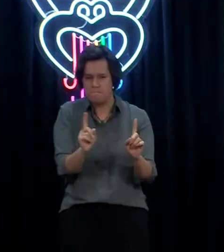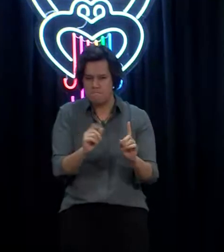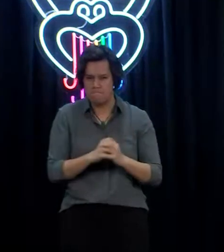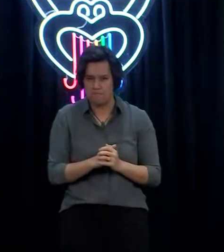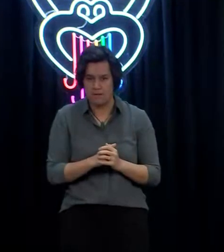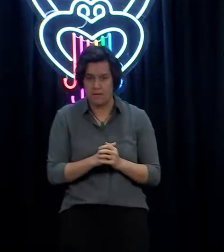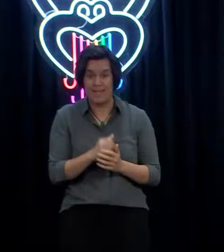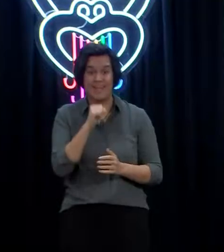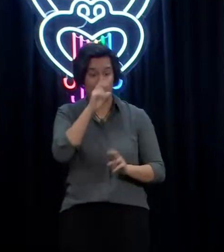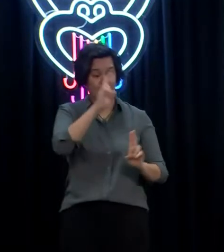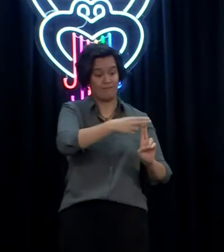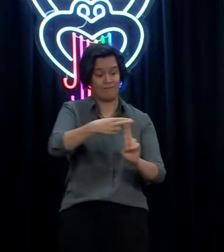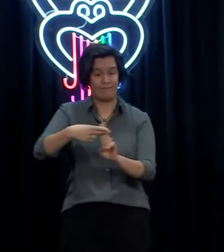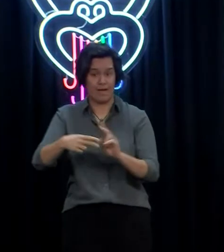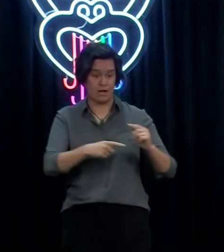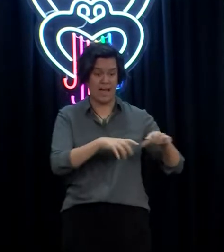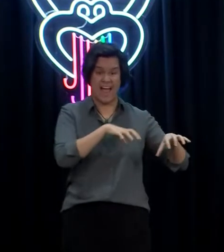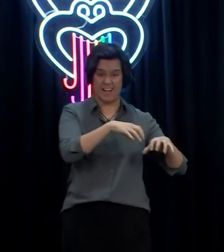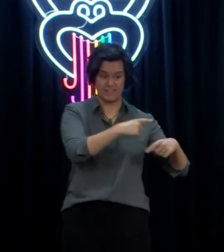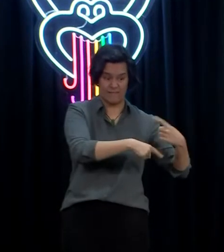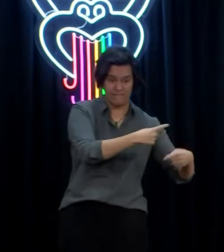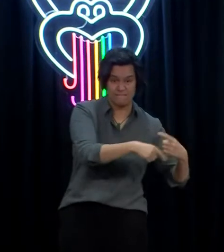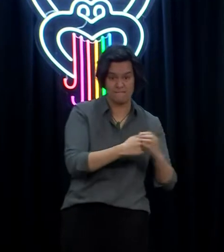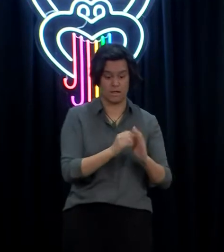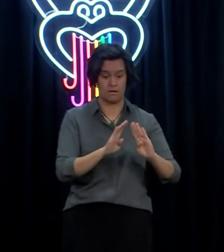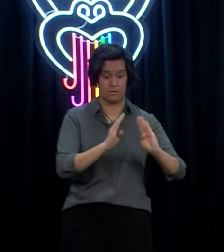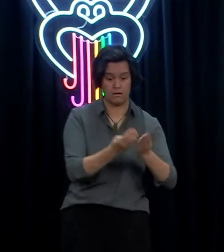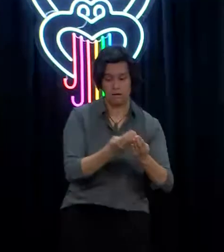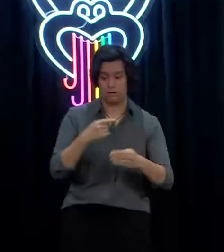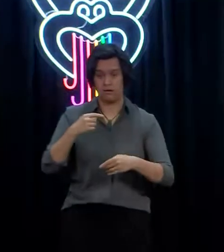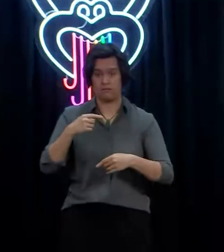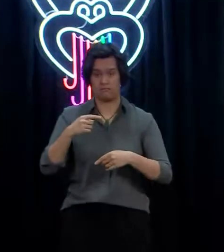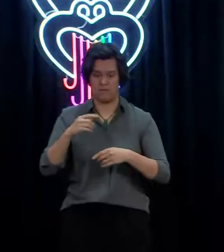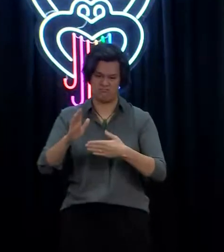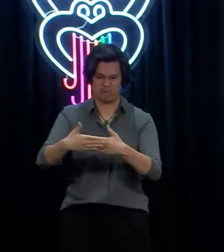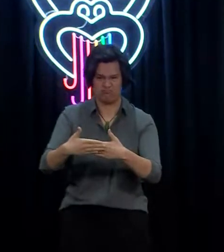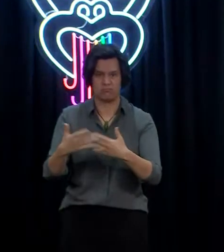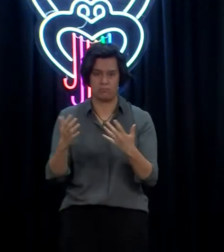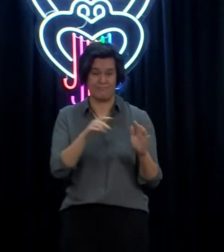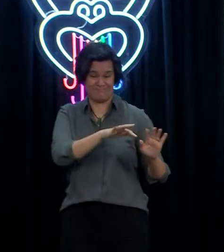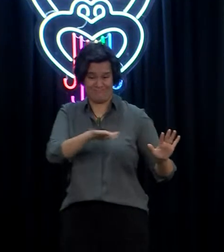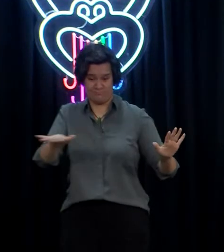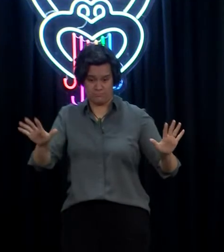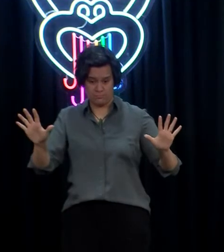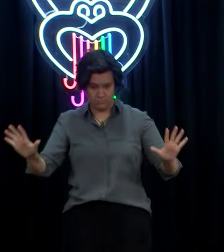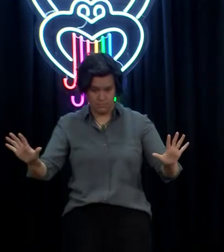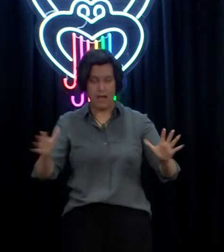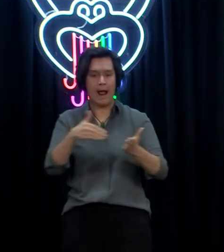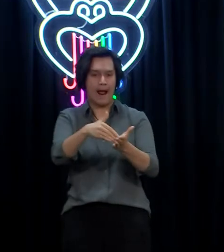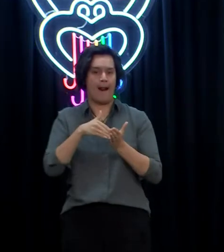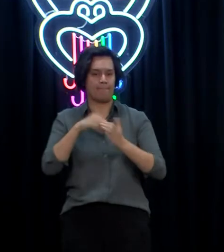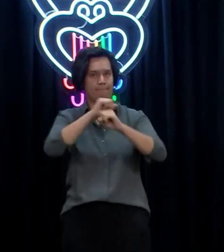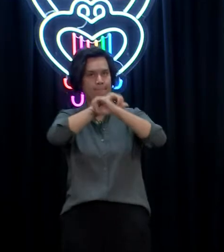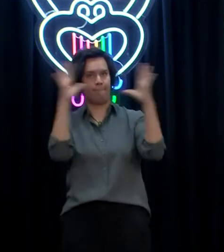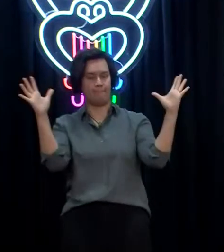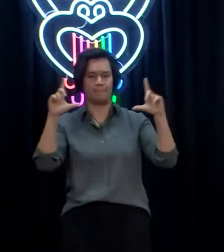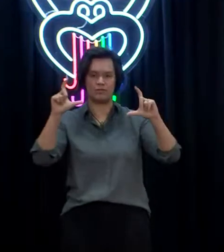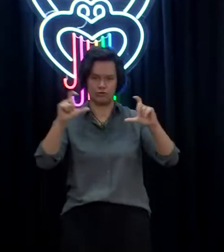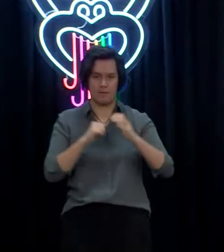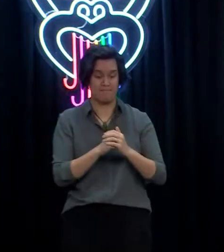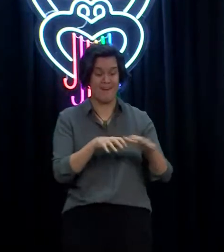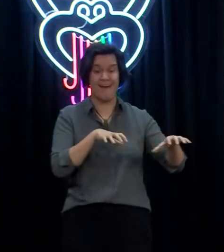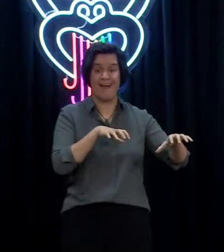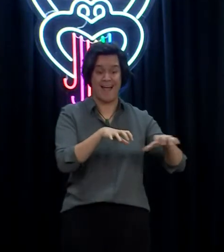and assess the risk. So active subclusters are cases which have been reported in the